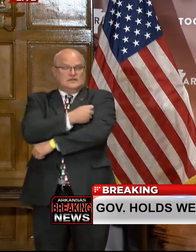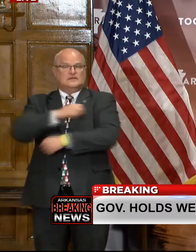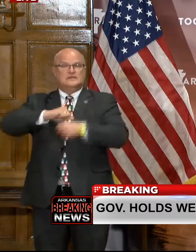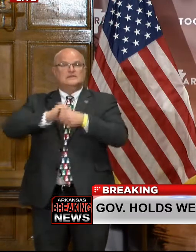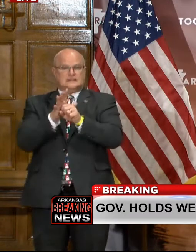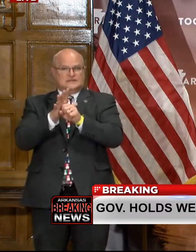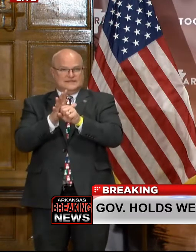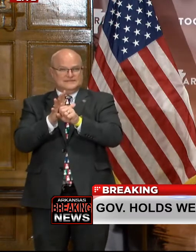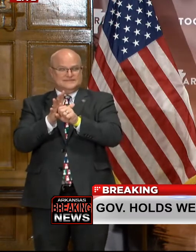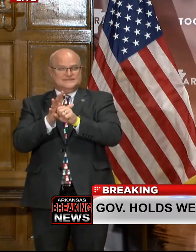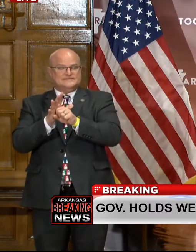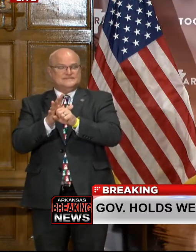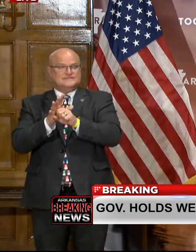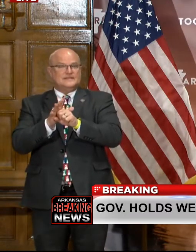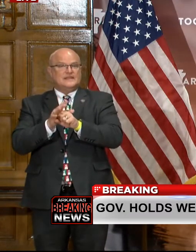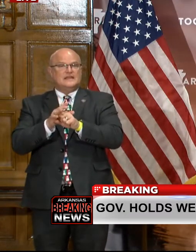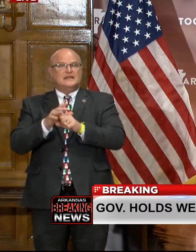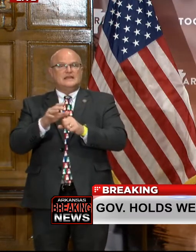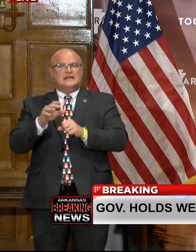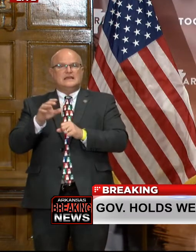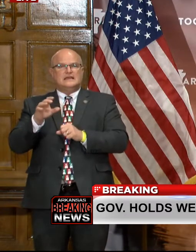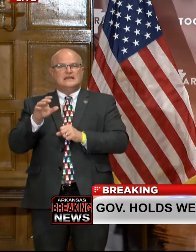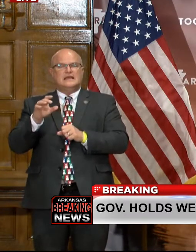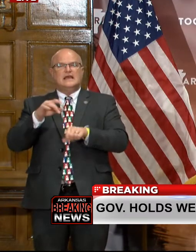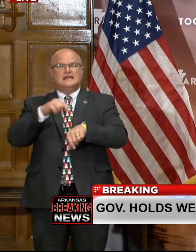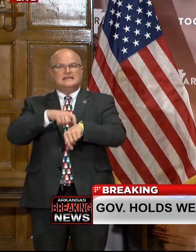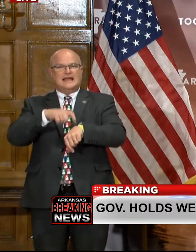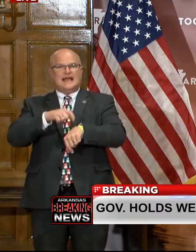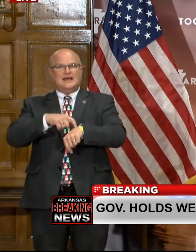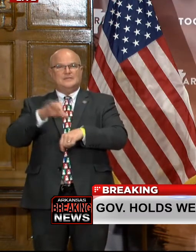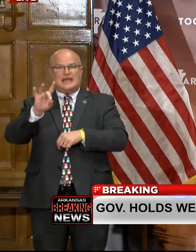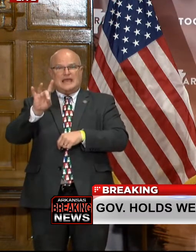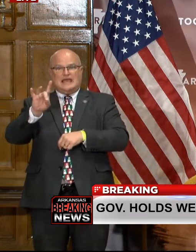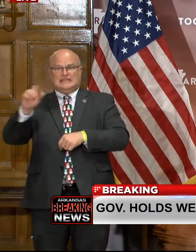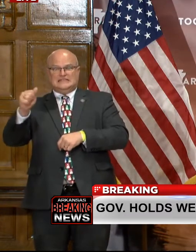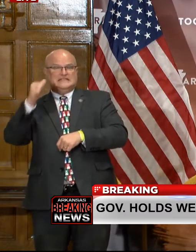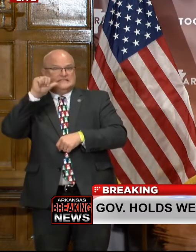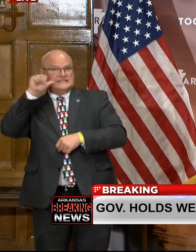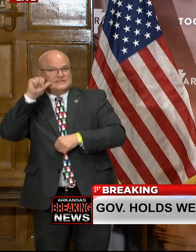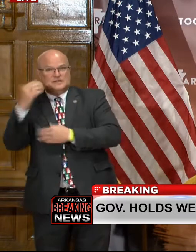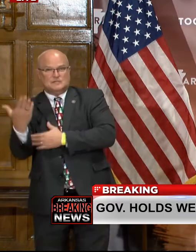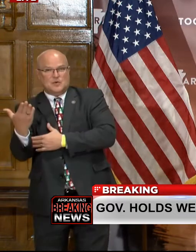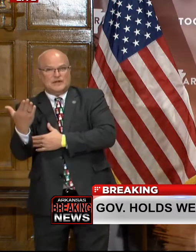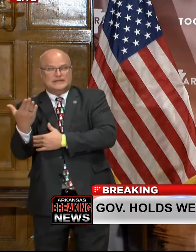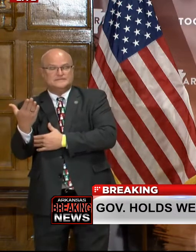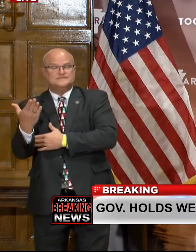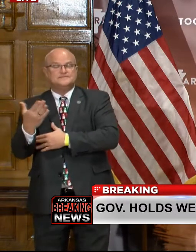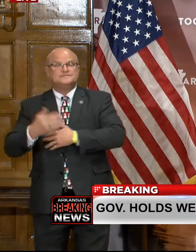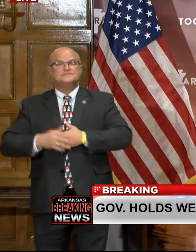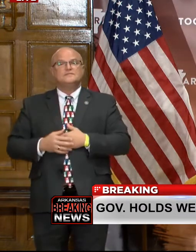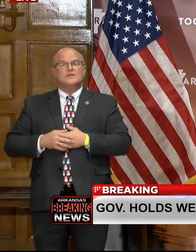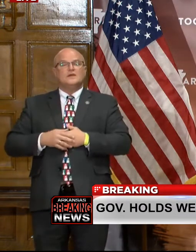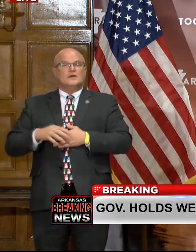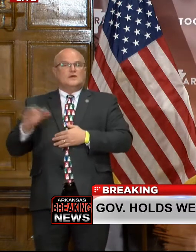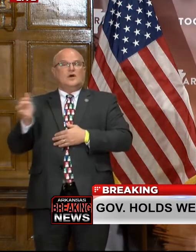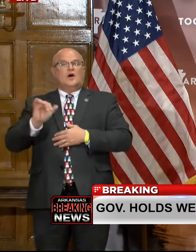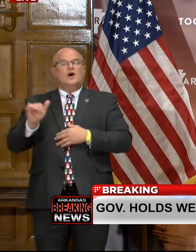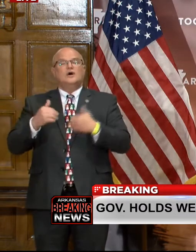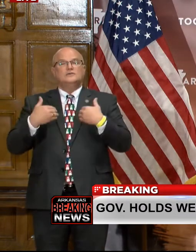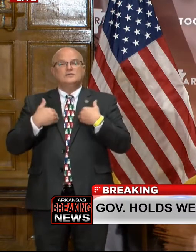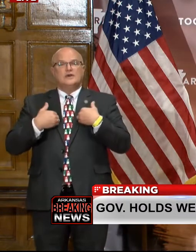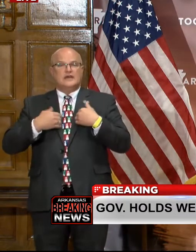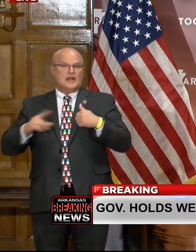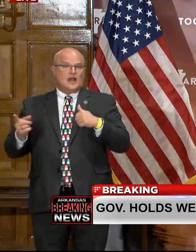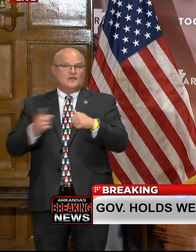COVID-19 vaccine at 8:10 a.m. yesterday. We also had